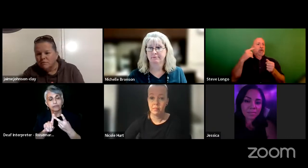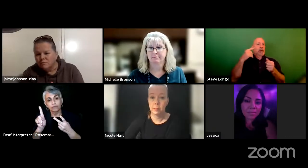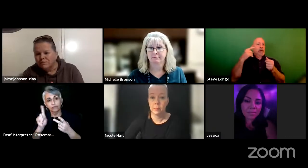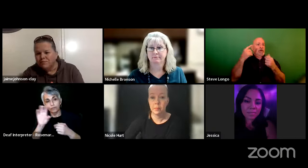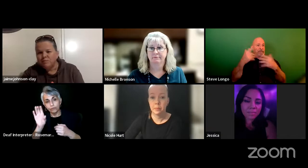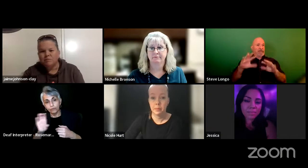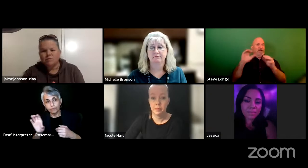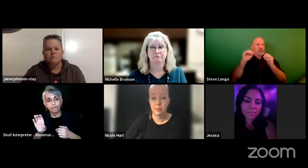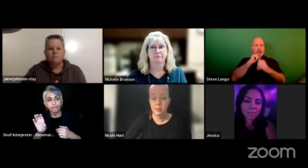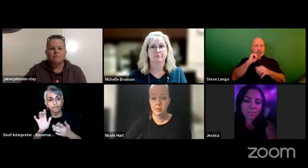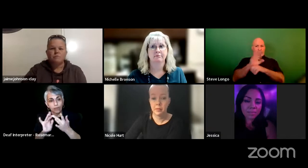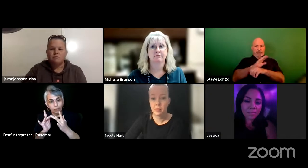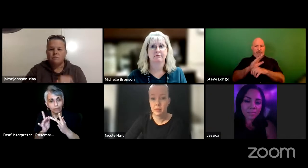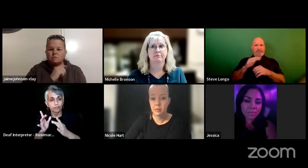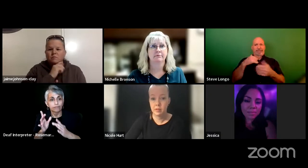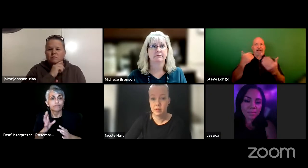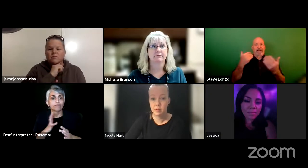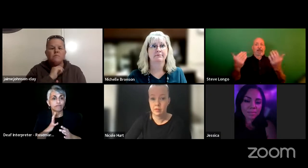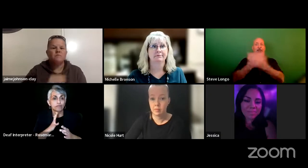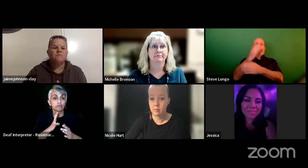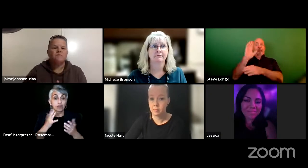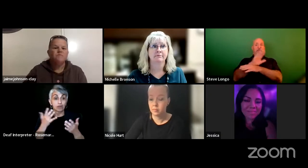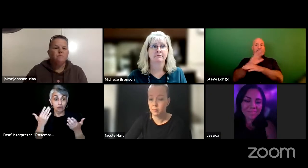our numbers are similar.